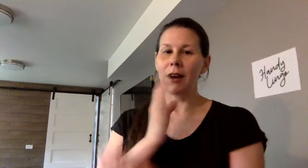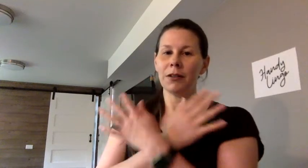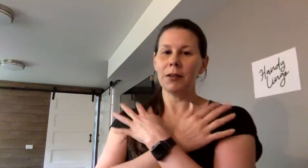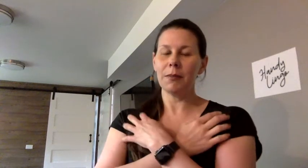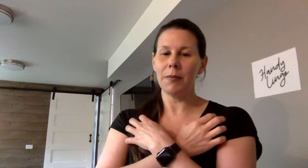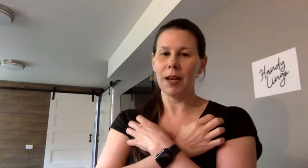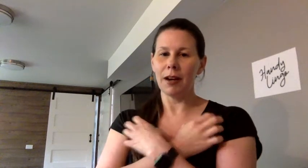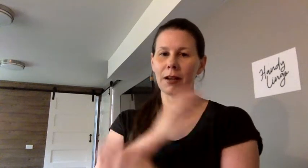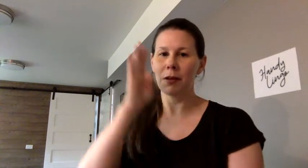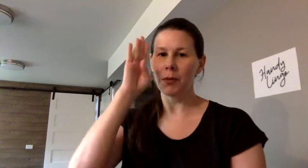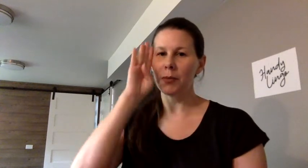brown bear,